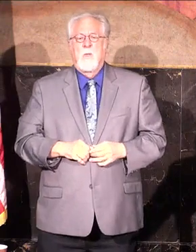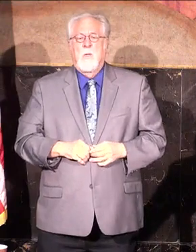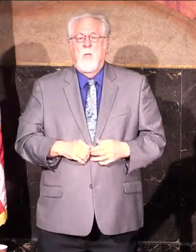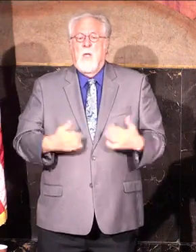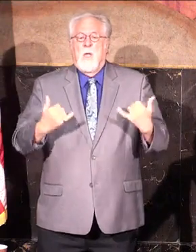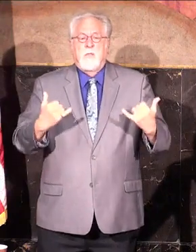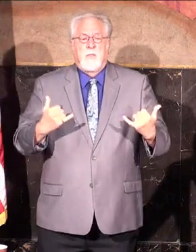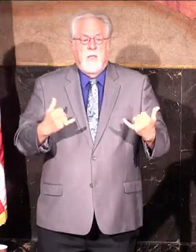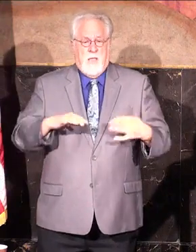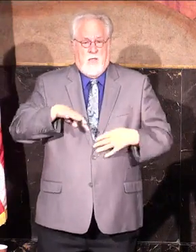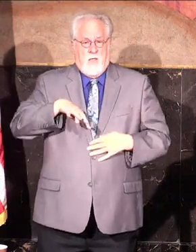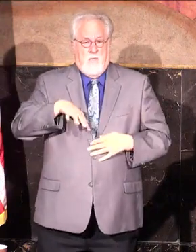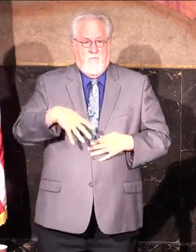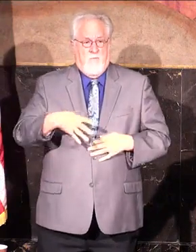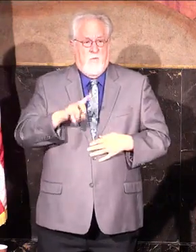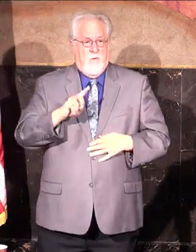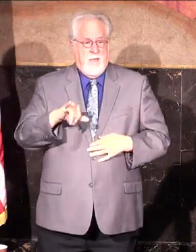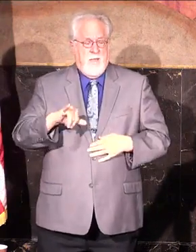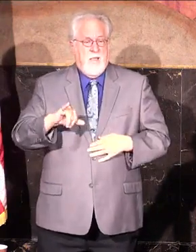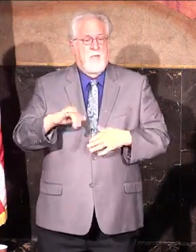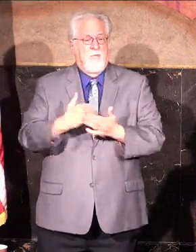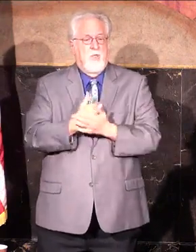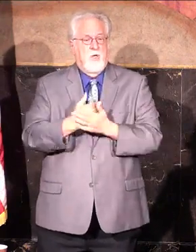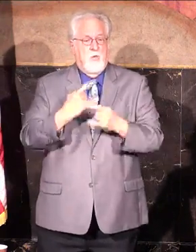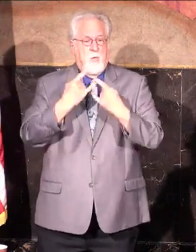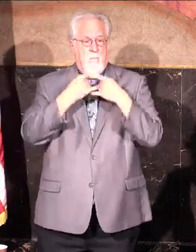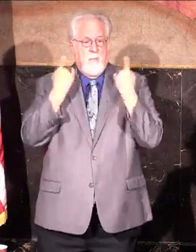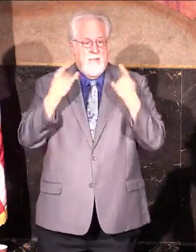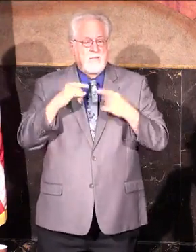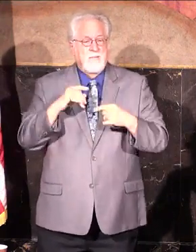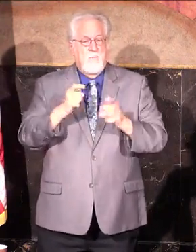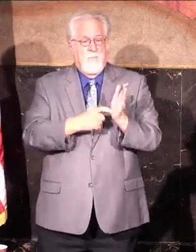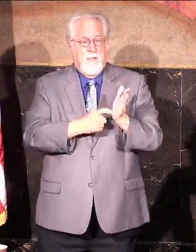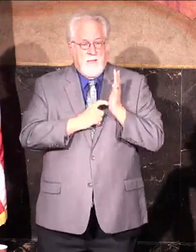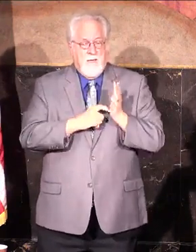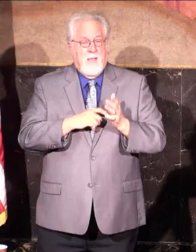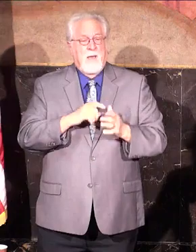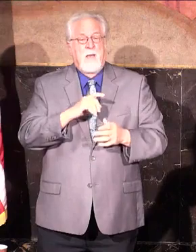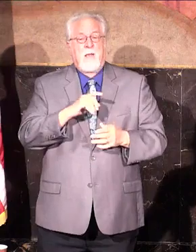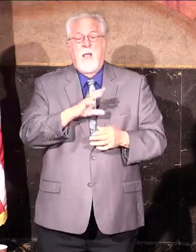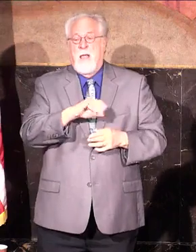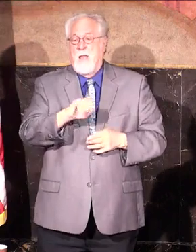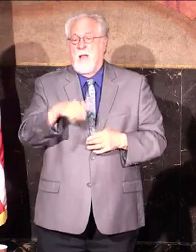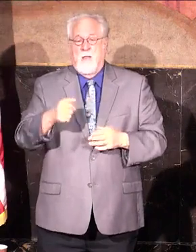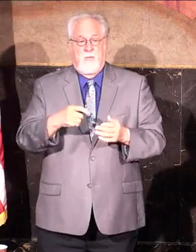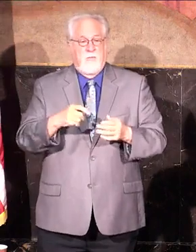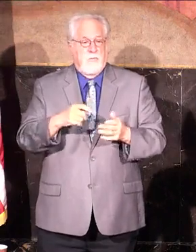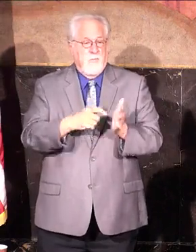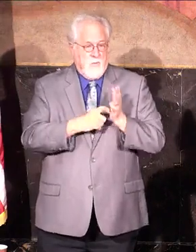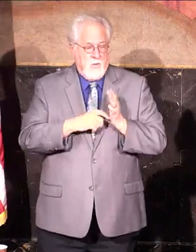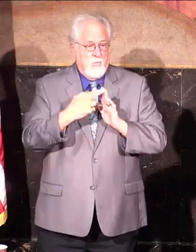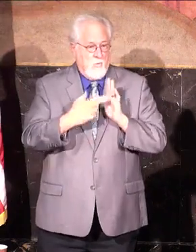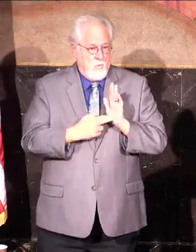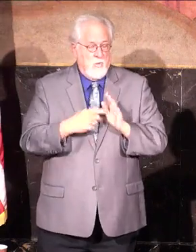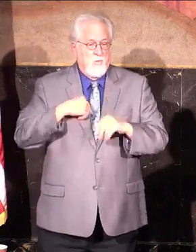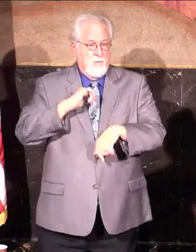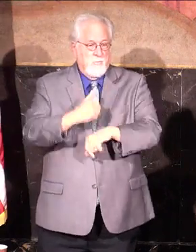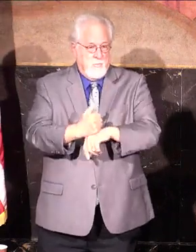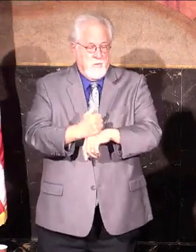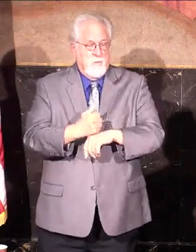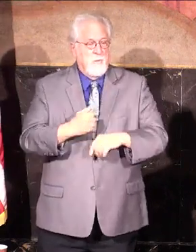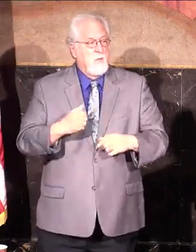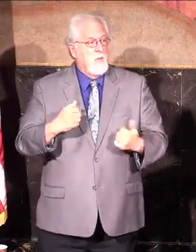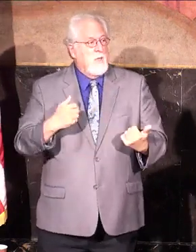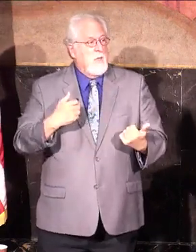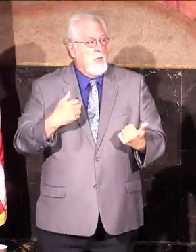Today is the 4th day of the new mask mandate and the other measures that we put into place. We signed the order on that